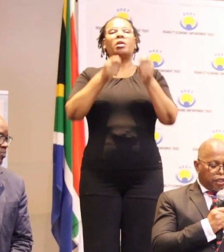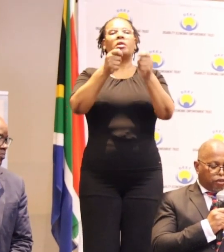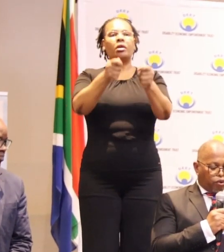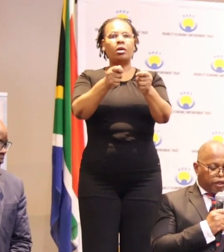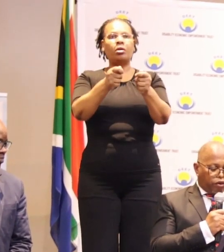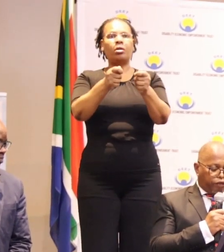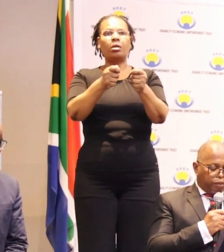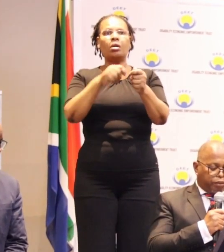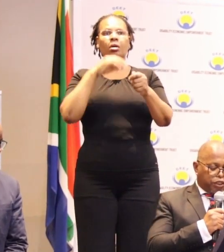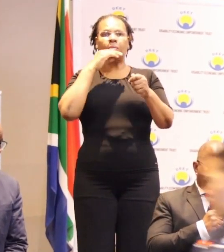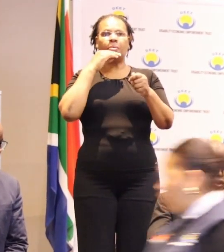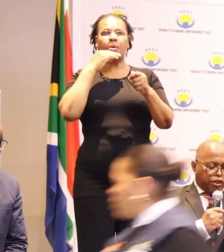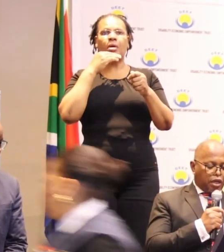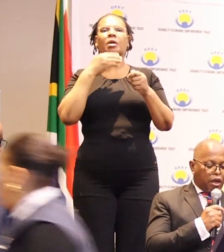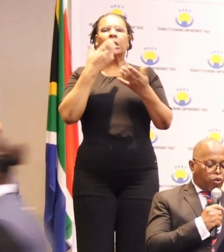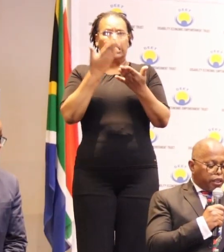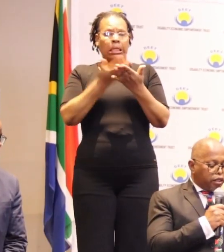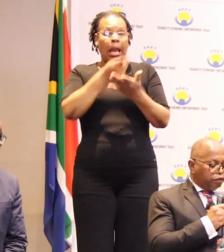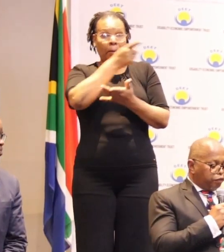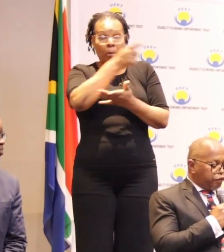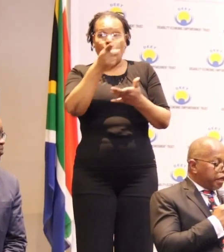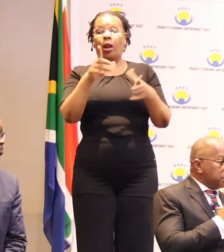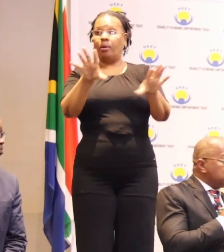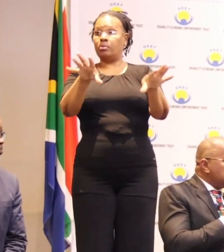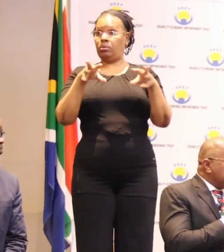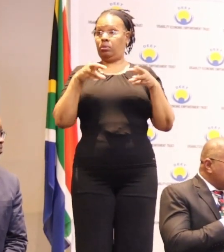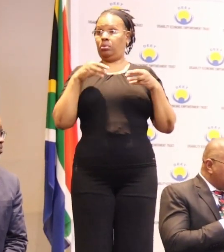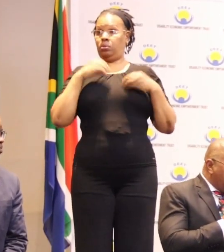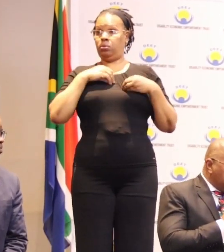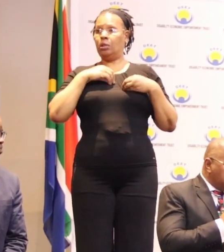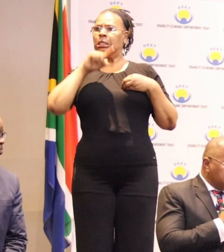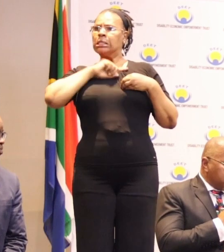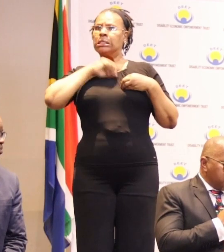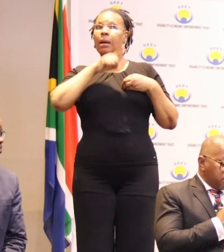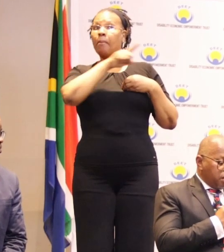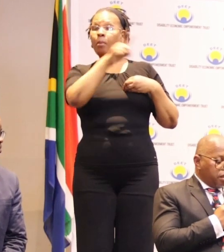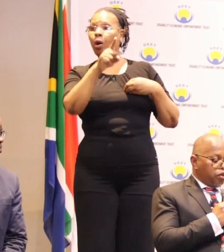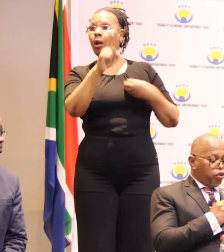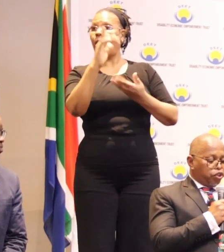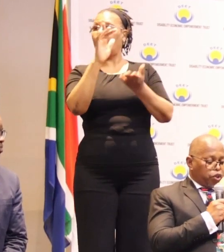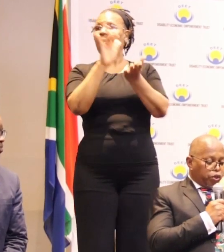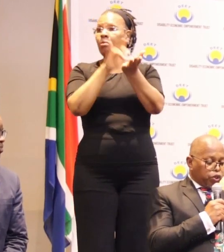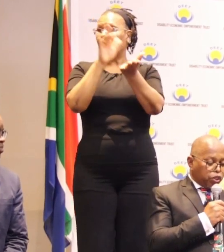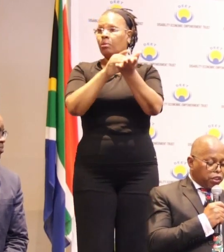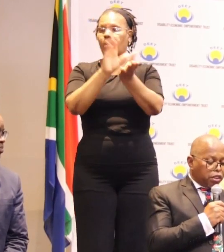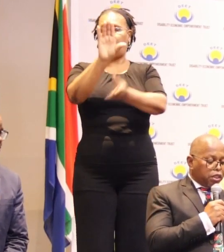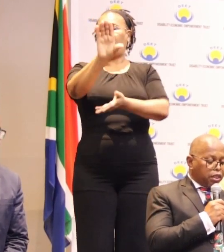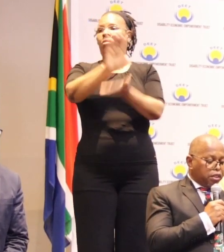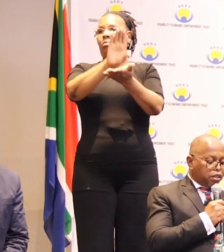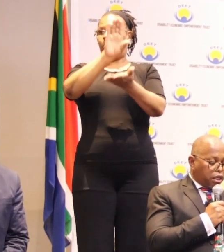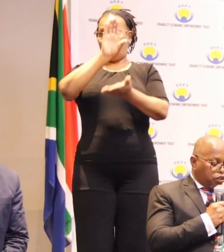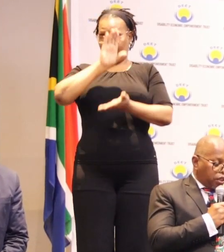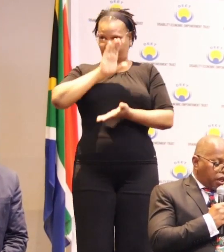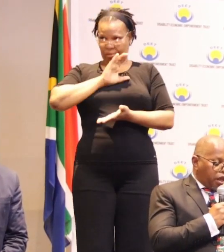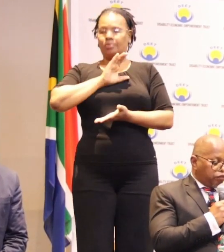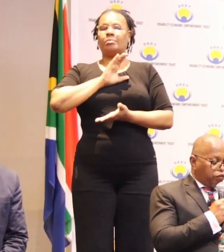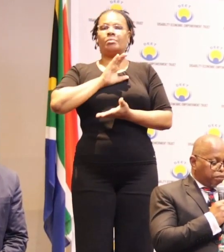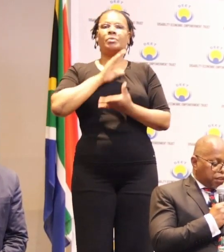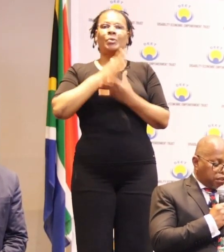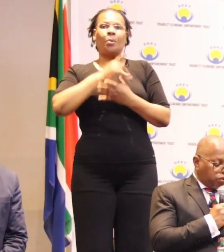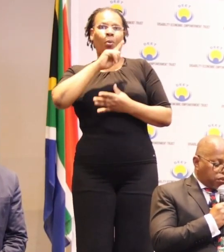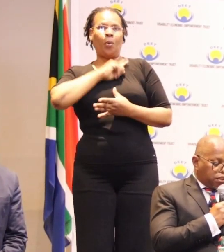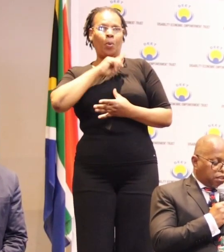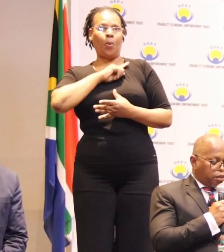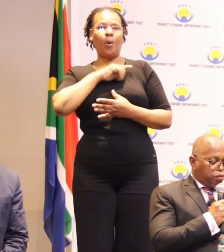certificate, a token of appreciation awarded for financial support. Your generosity that is touching lives